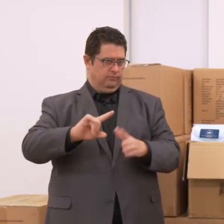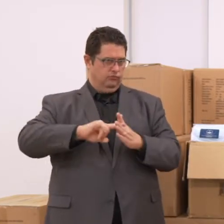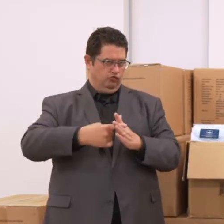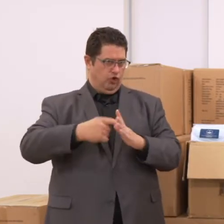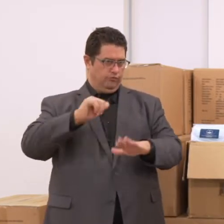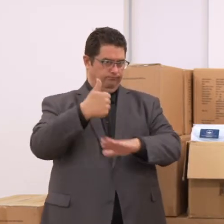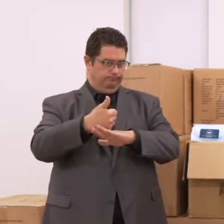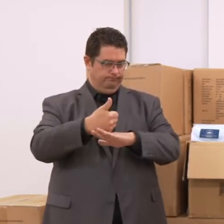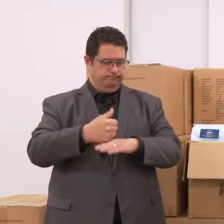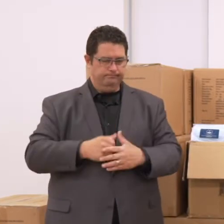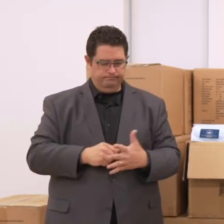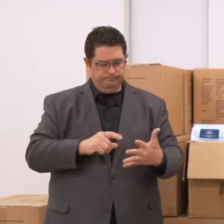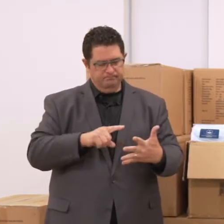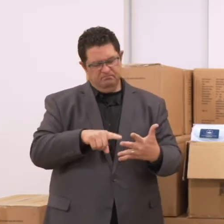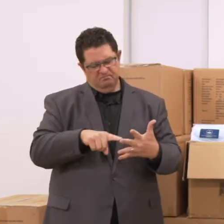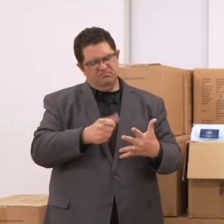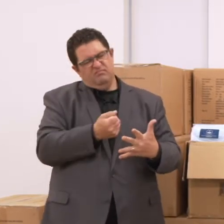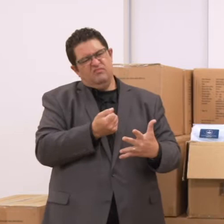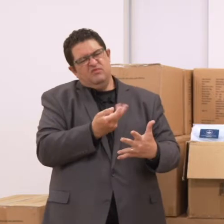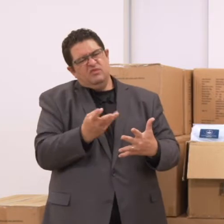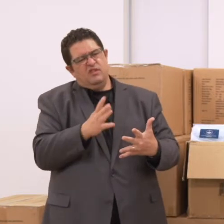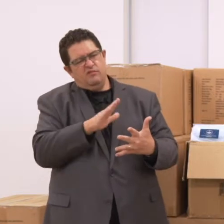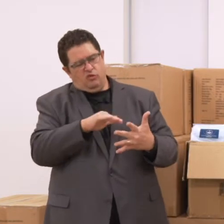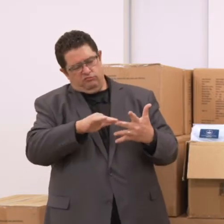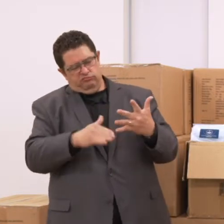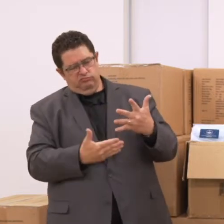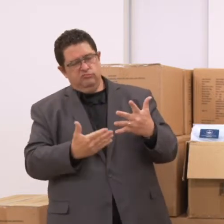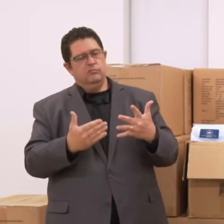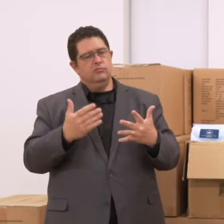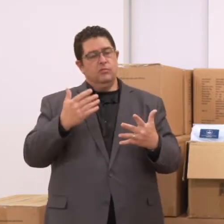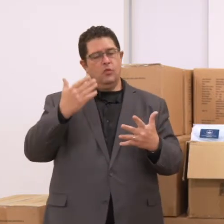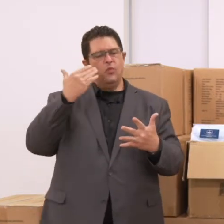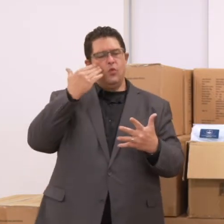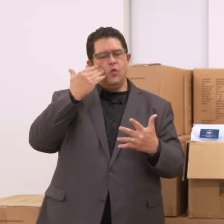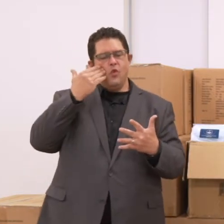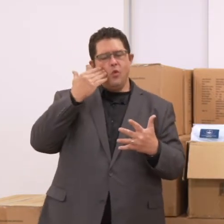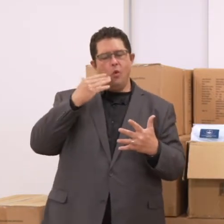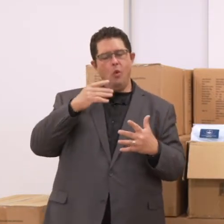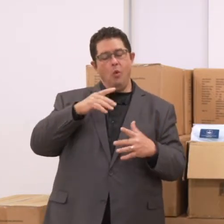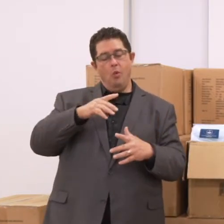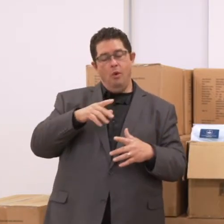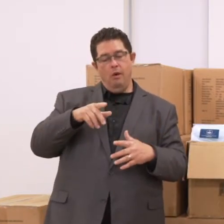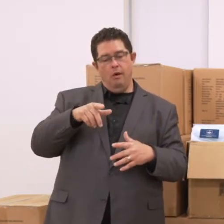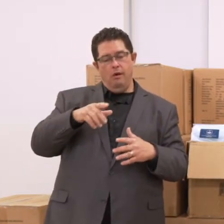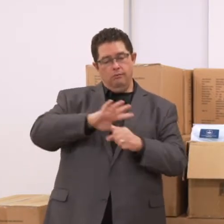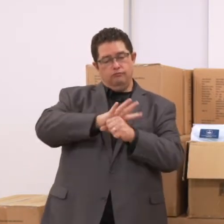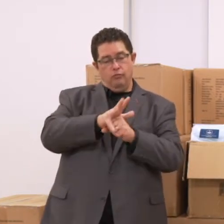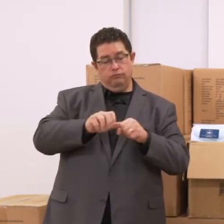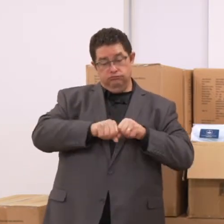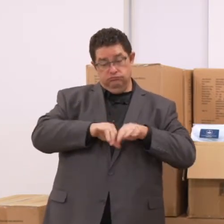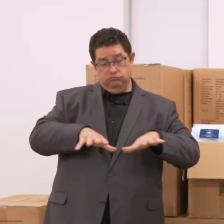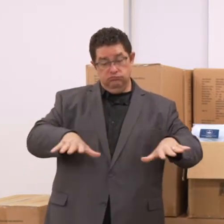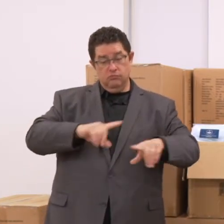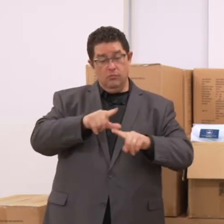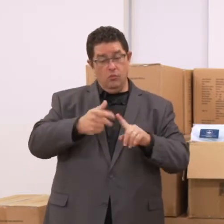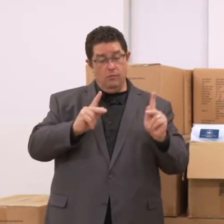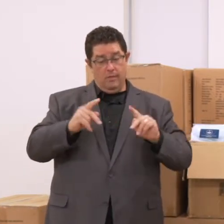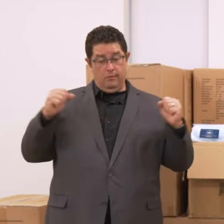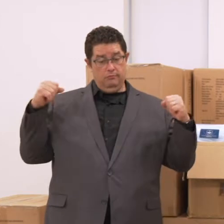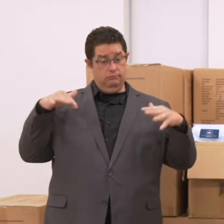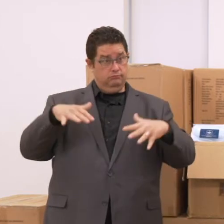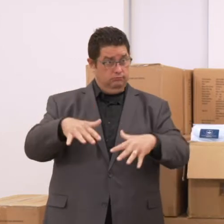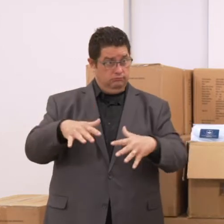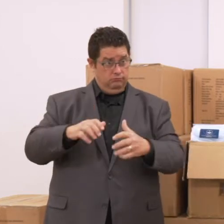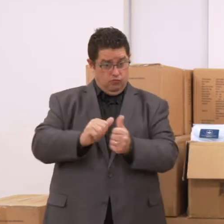Our next couple of things will address that the virus is transmitted in places where people congregate, especially close to one another. So